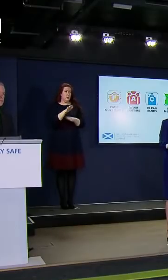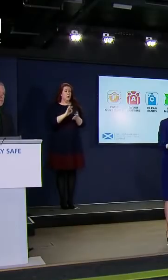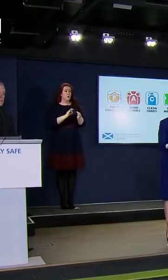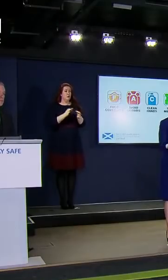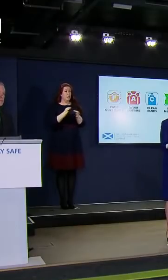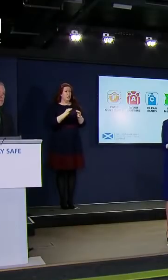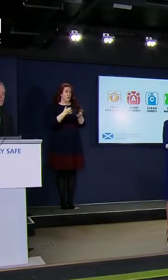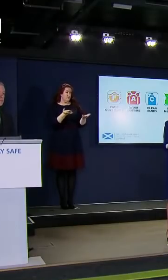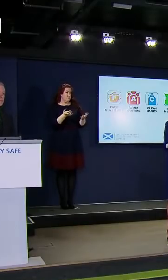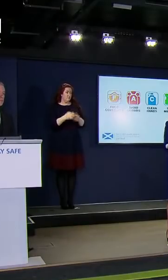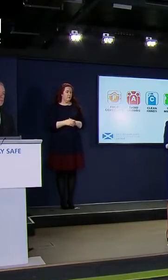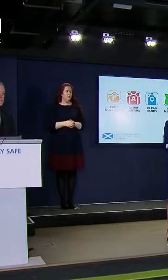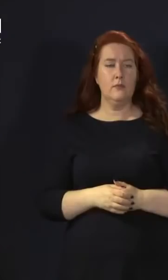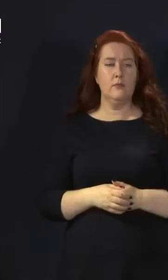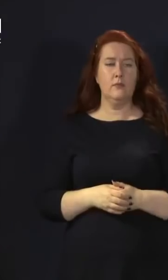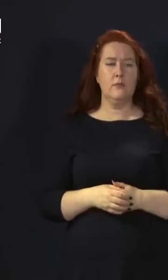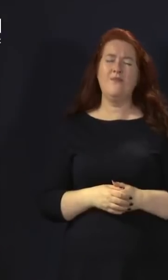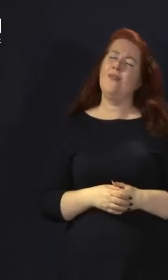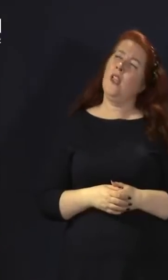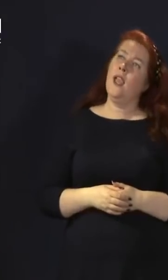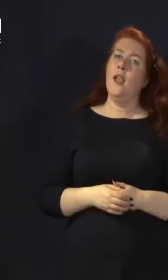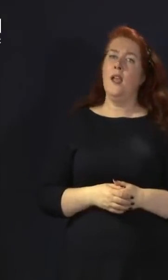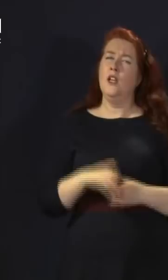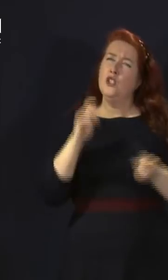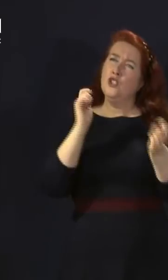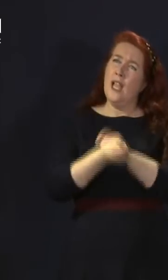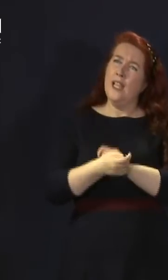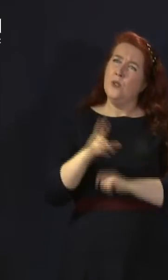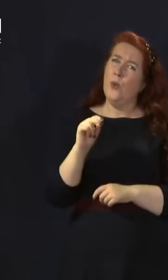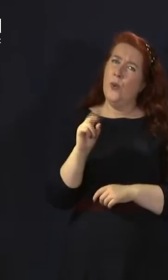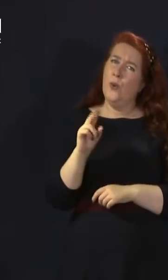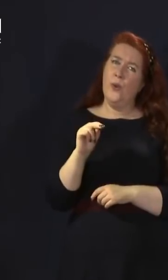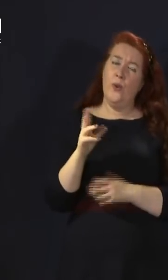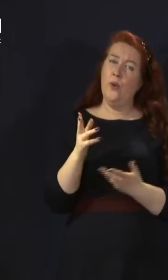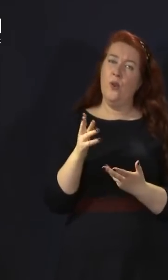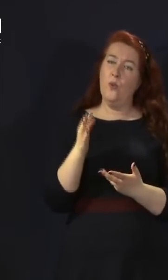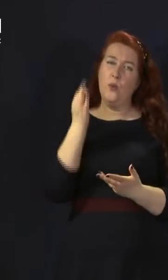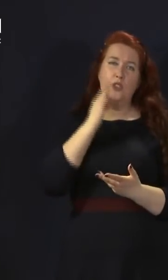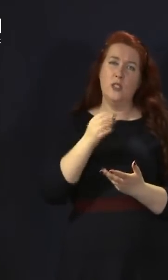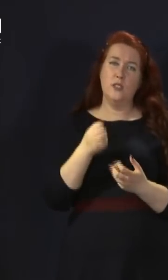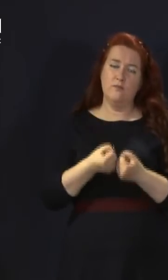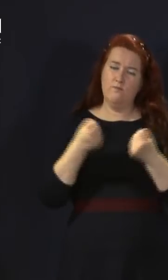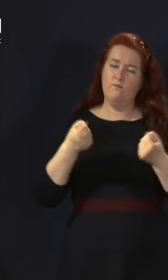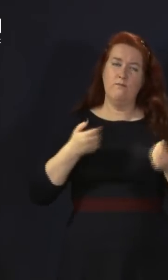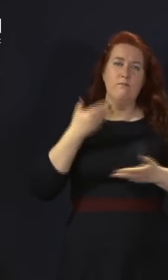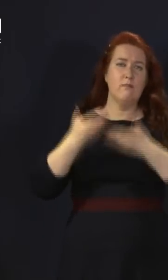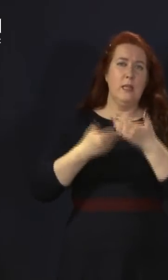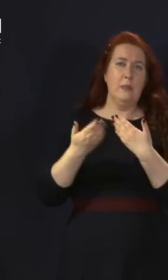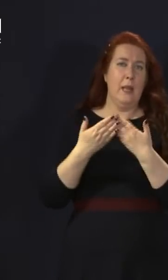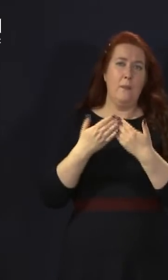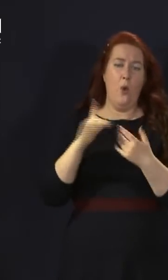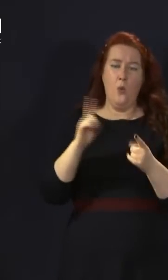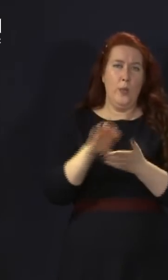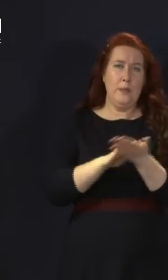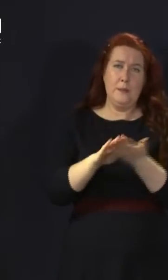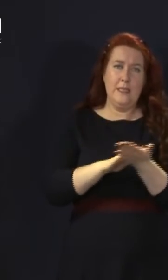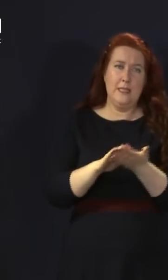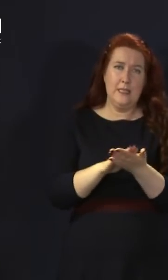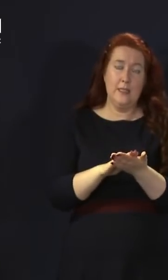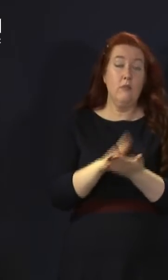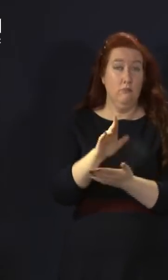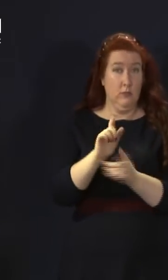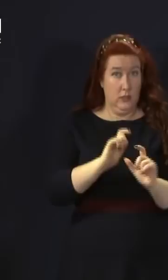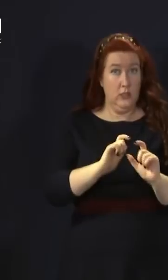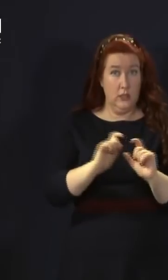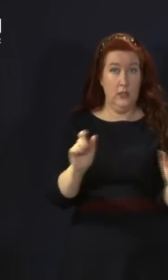Thanks. It hasn't really changed. We're just putting more flesh on the bones of what it means in practice. So there are going to